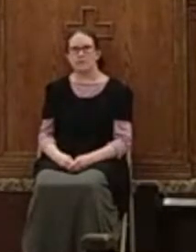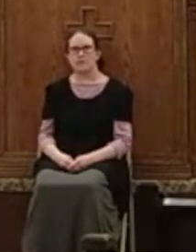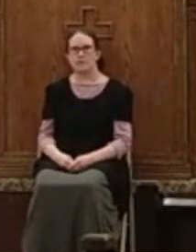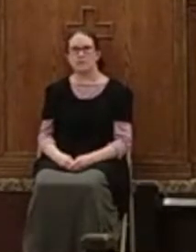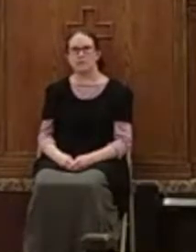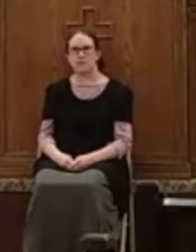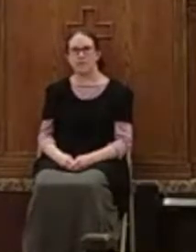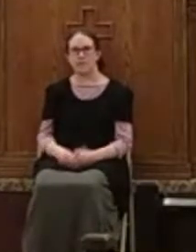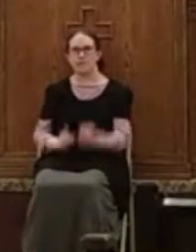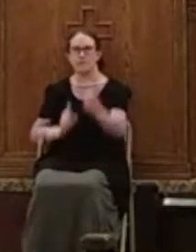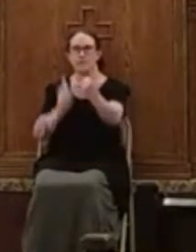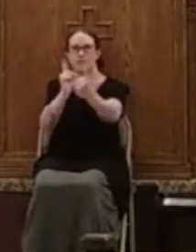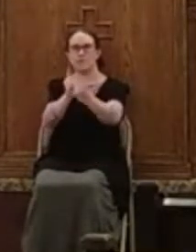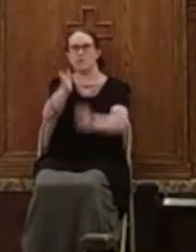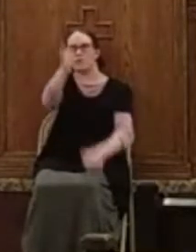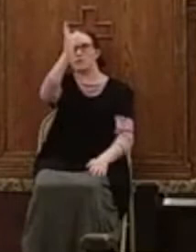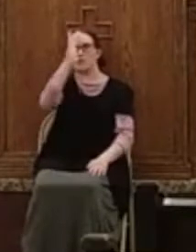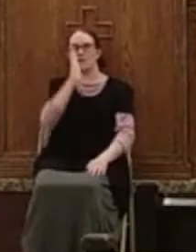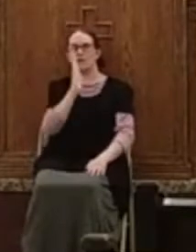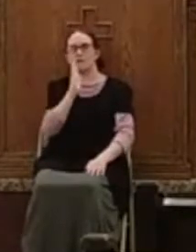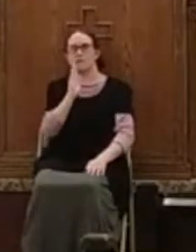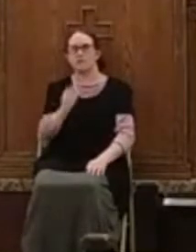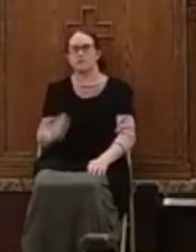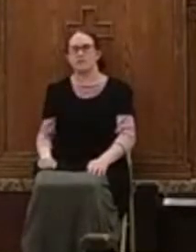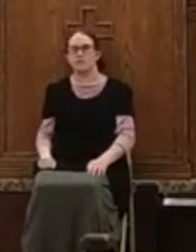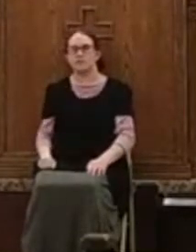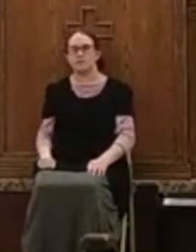right. Therefore, when we stand before God,